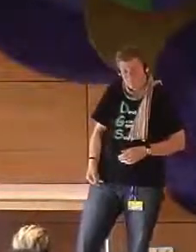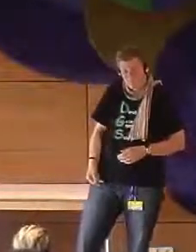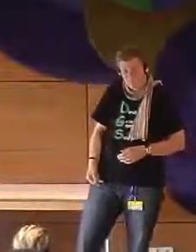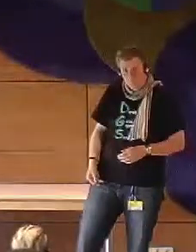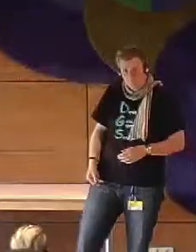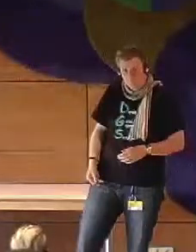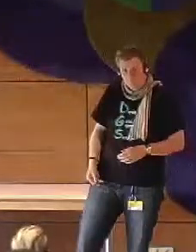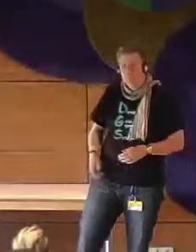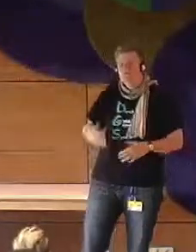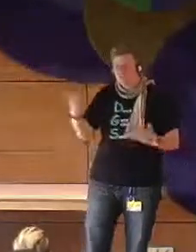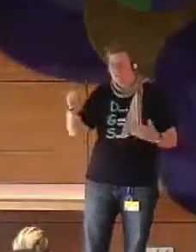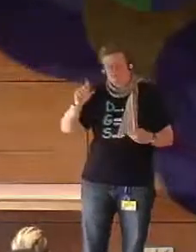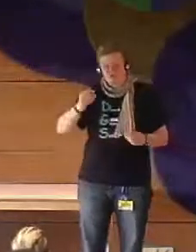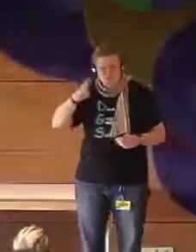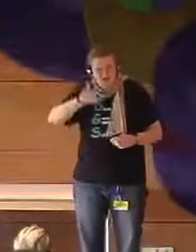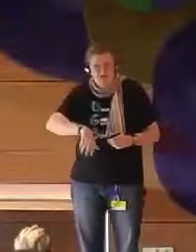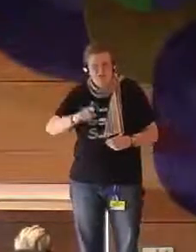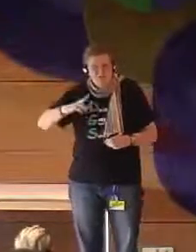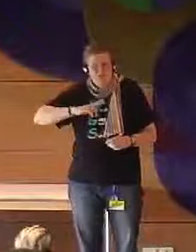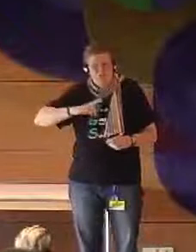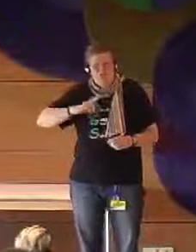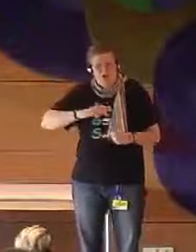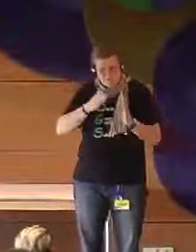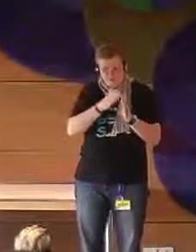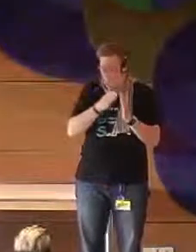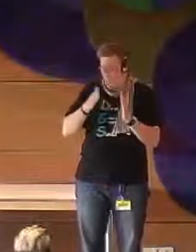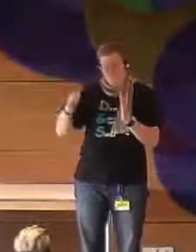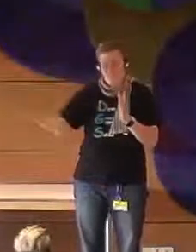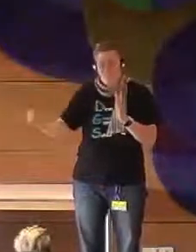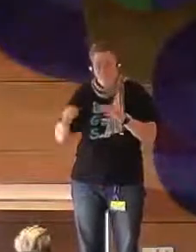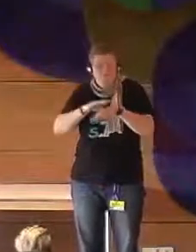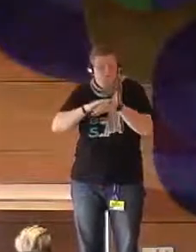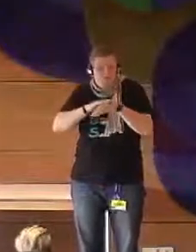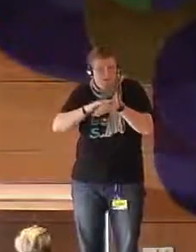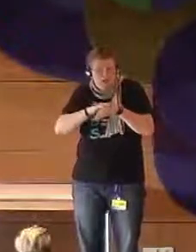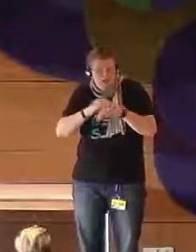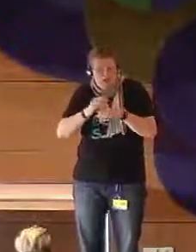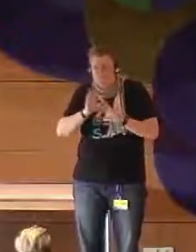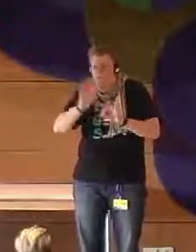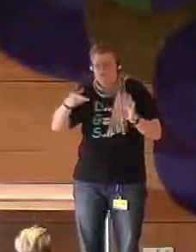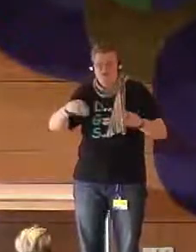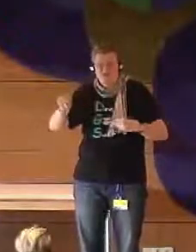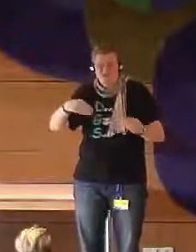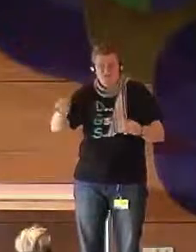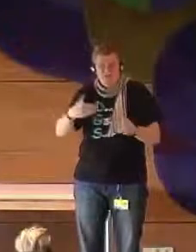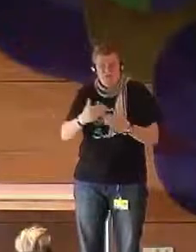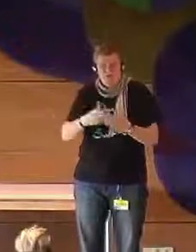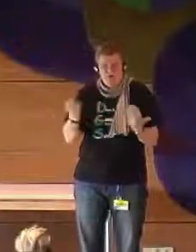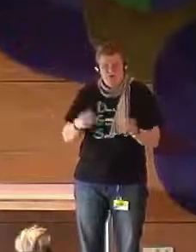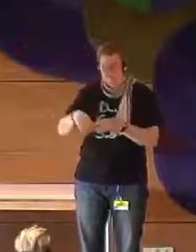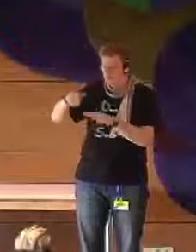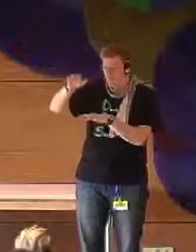With this, you can just reduce it or stop it, and it's out the system in 24 hours. So